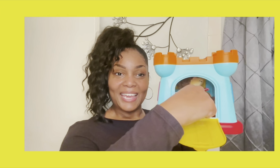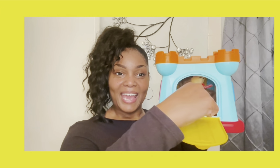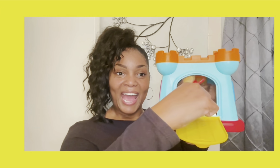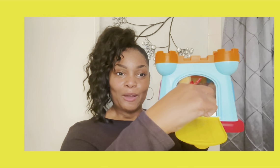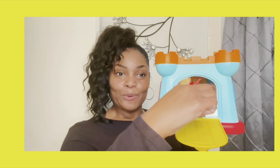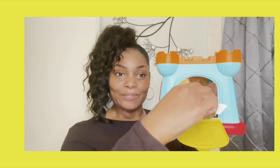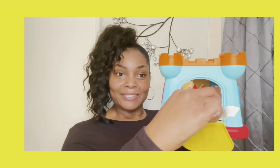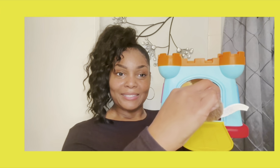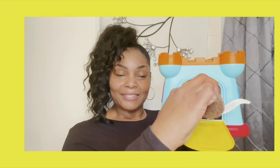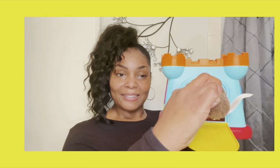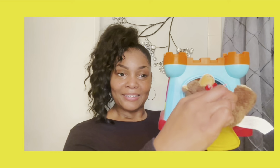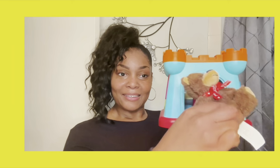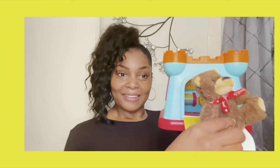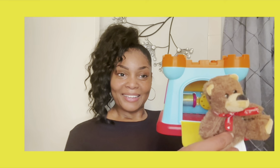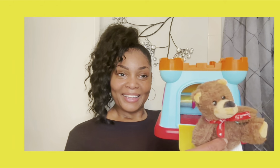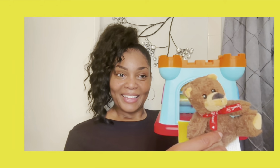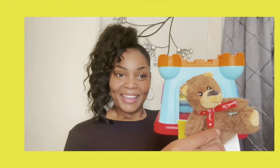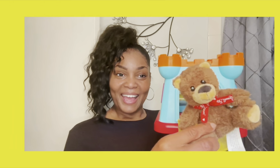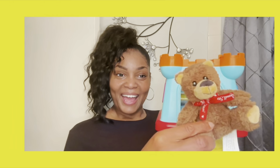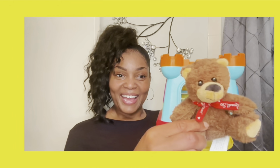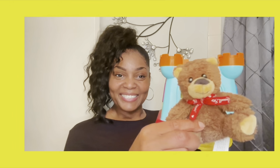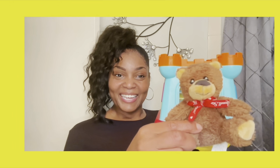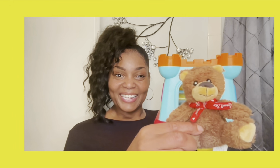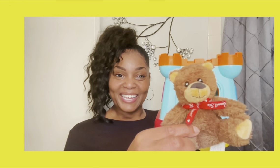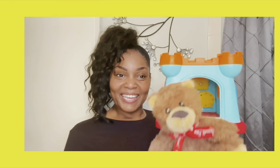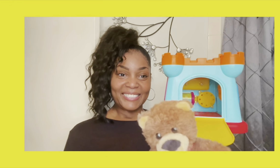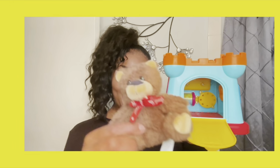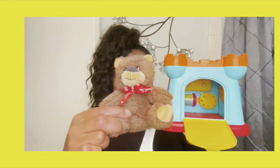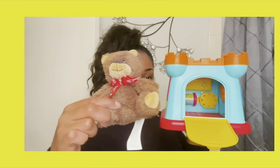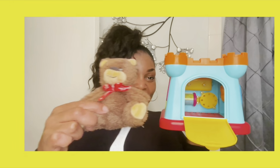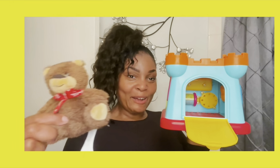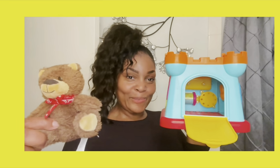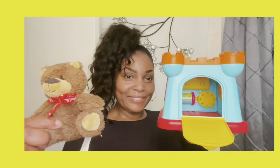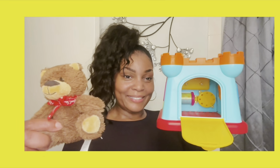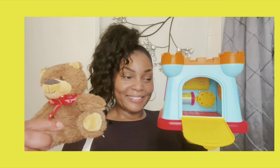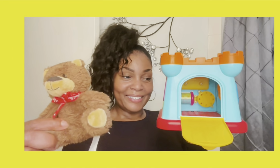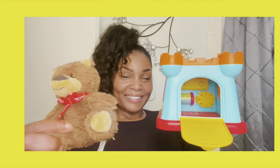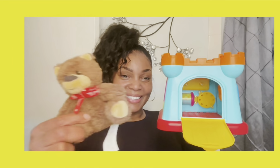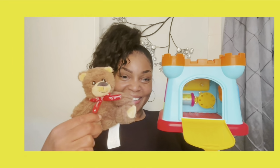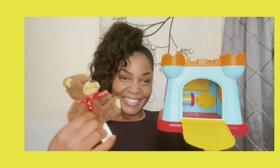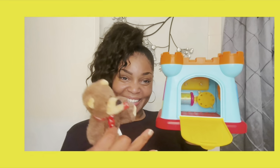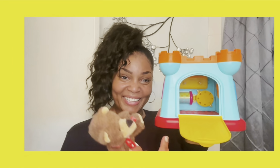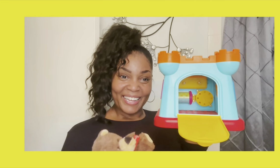Teddy, out. Hi, Teddy. Teddy's out.